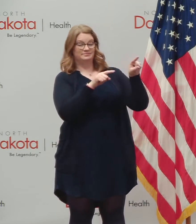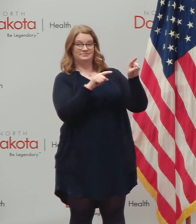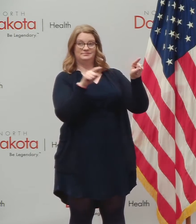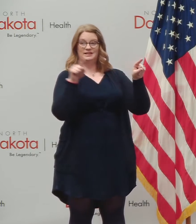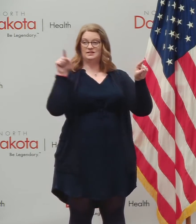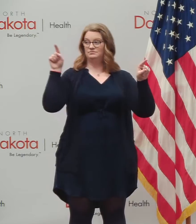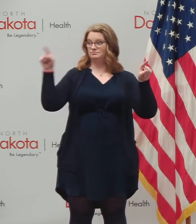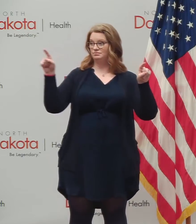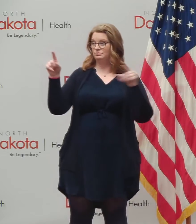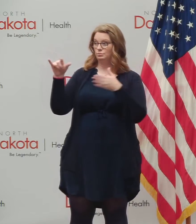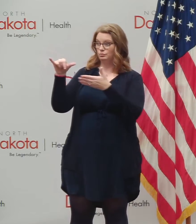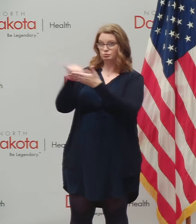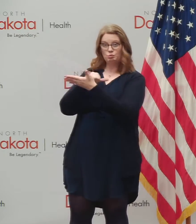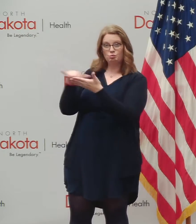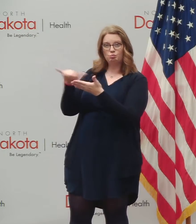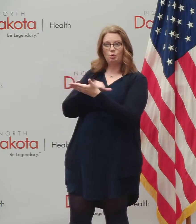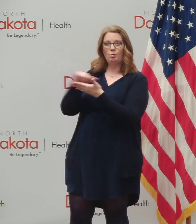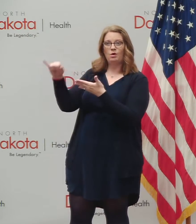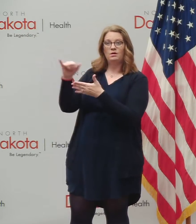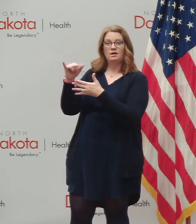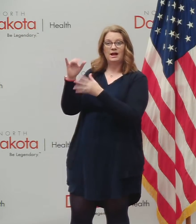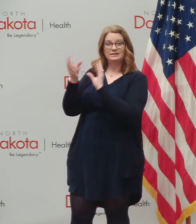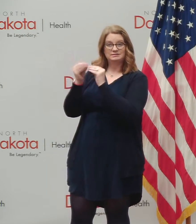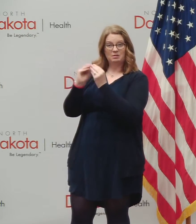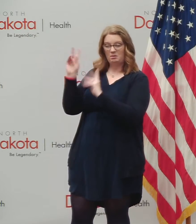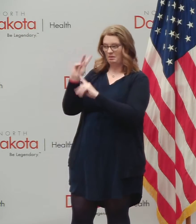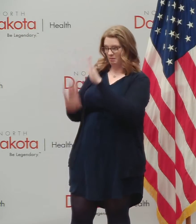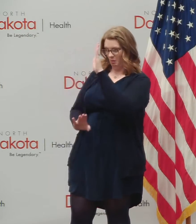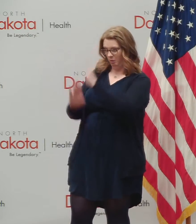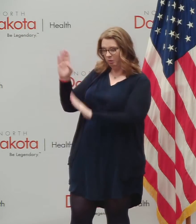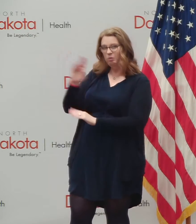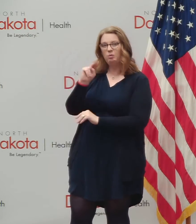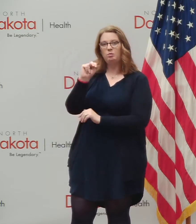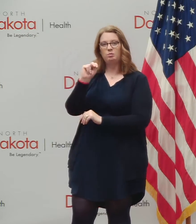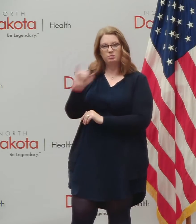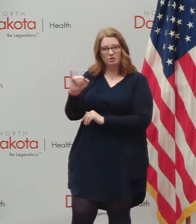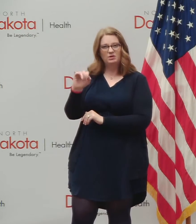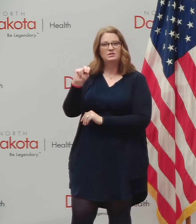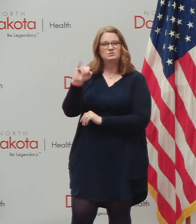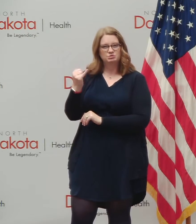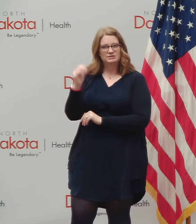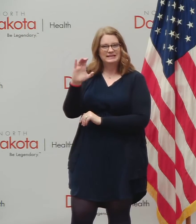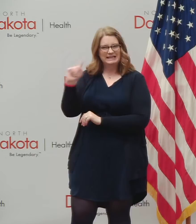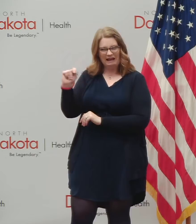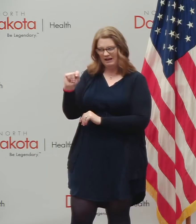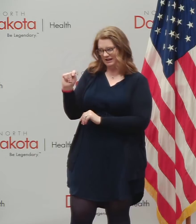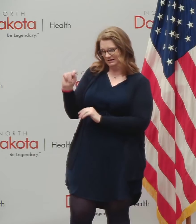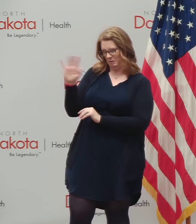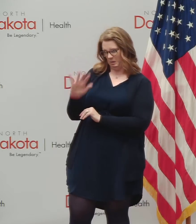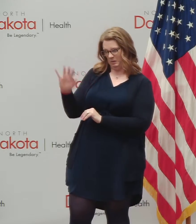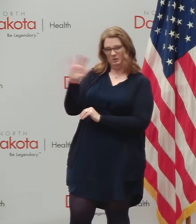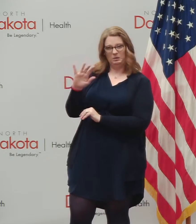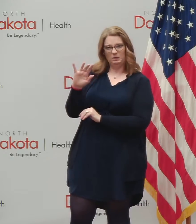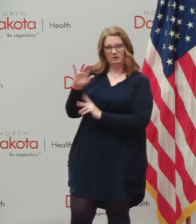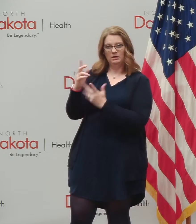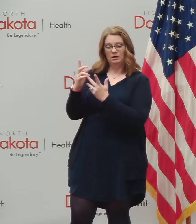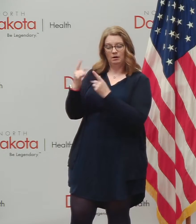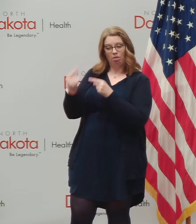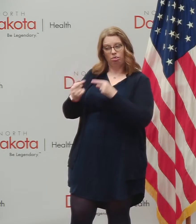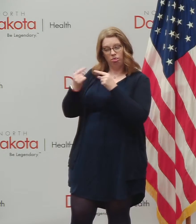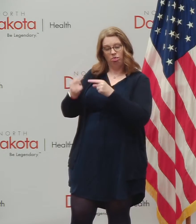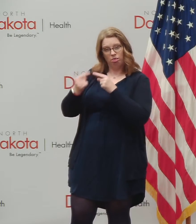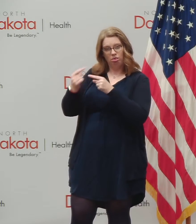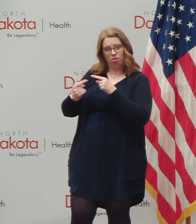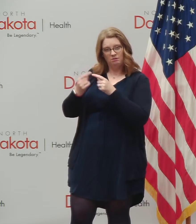York had a huge number of cases in the New York, New Jersey, Connecticut, Northeastern, and they battled that